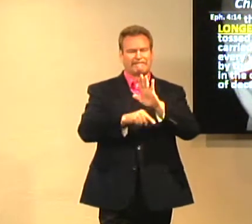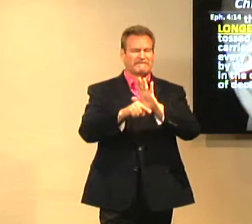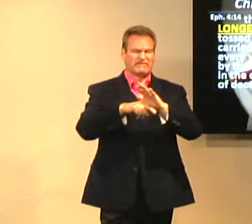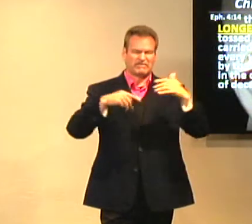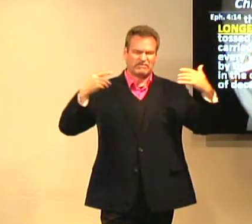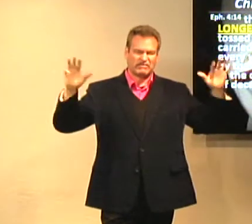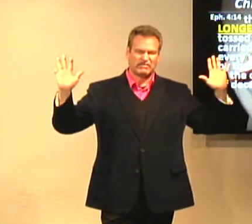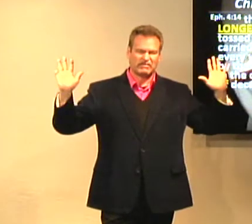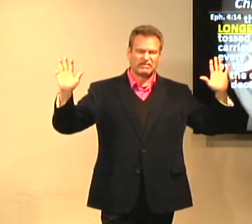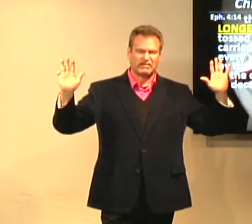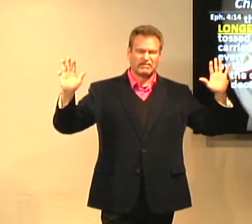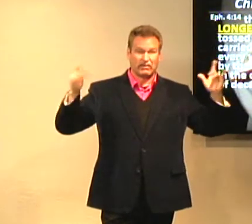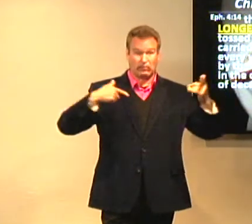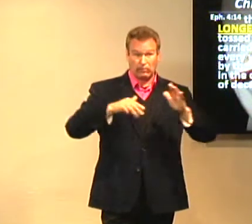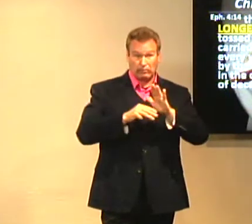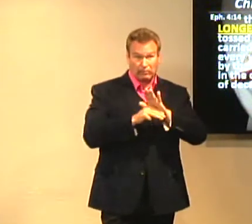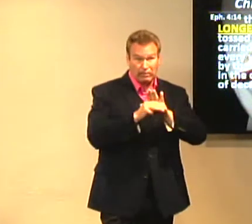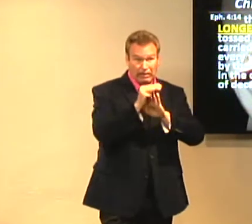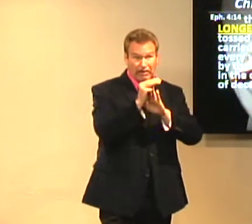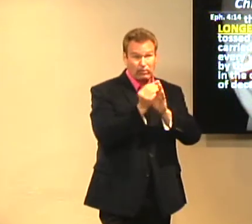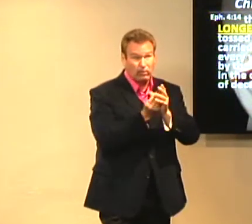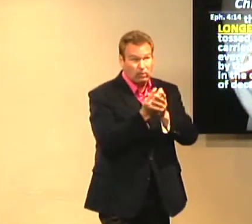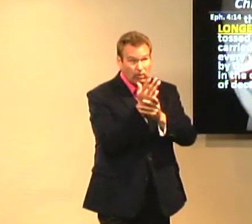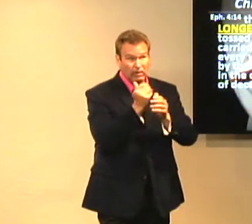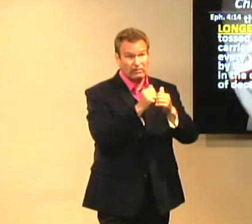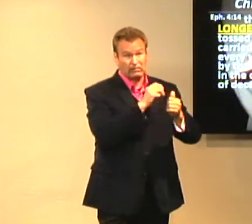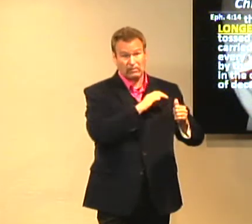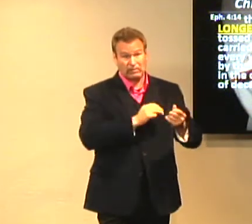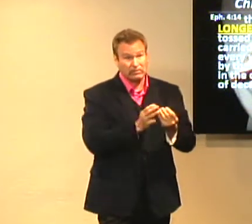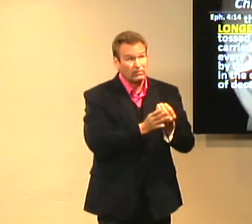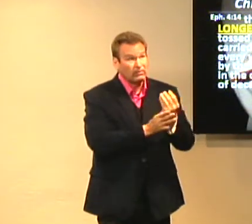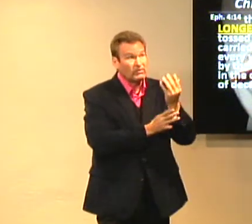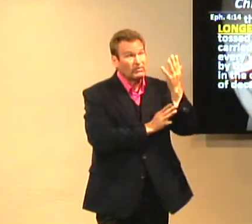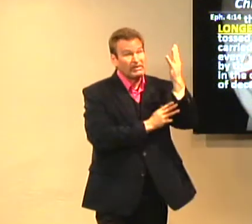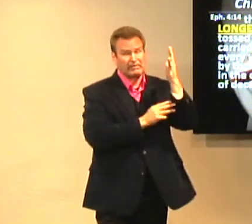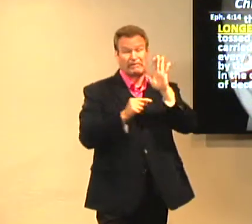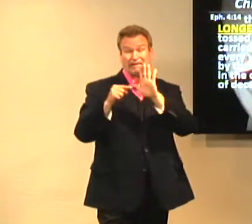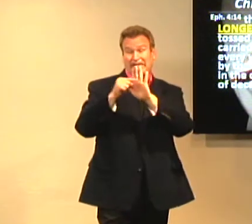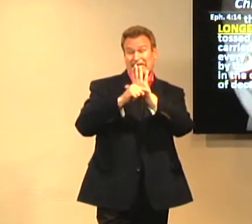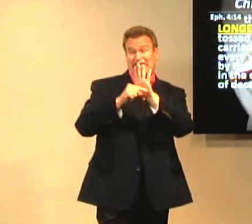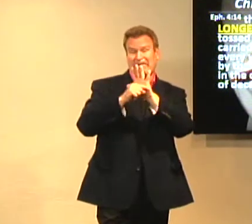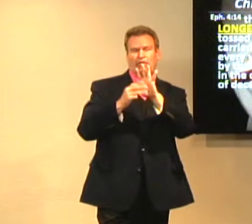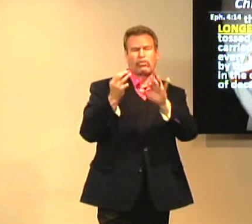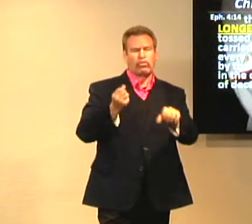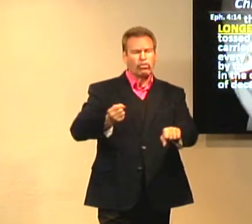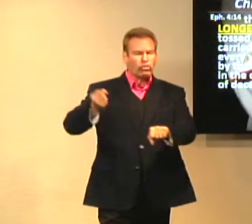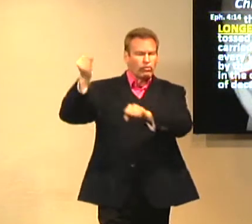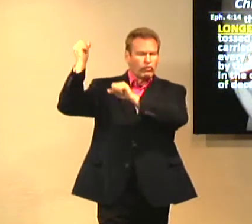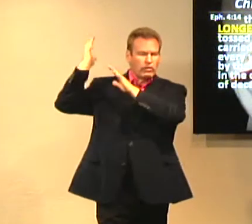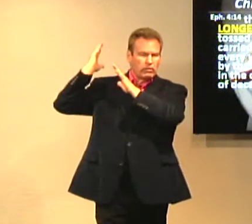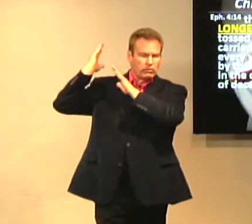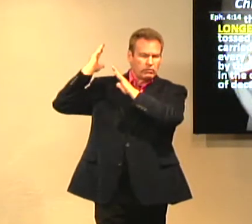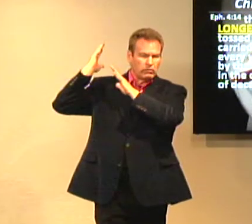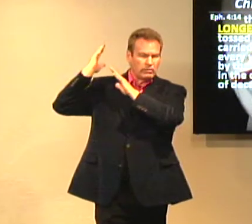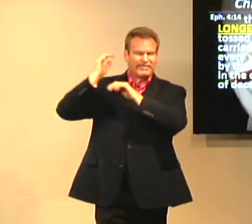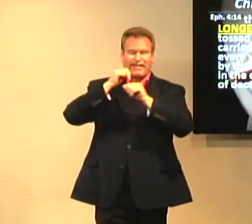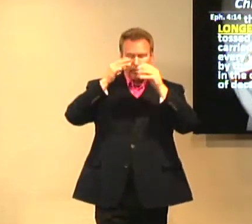We no longer need to be negative. When we're mature and we're growing in Christ, we get rid of our